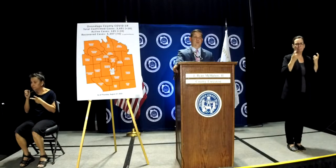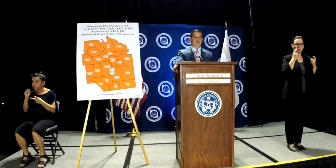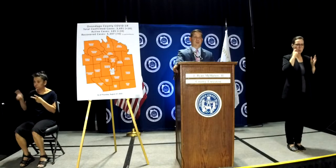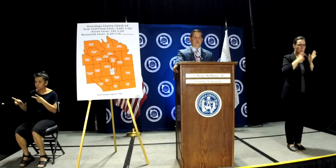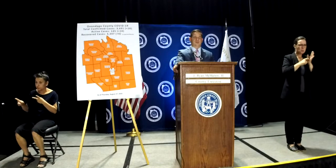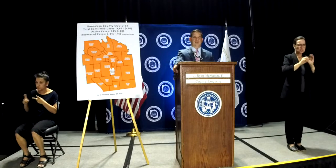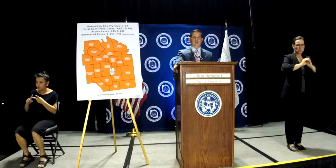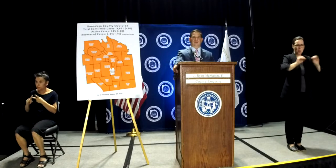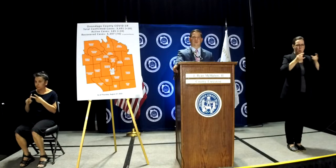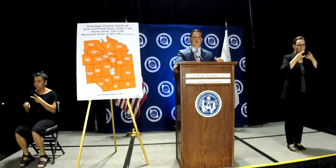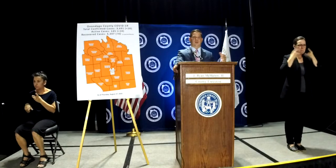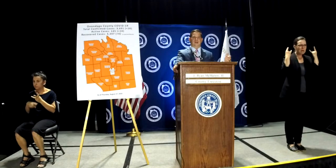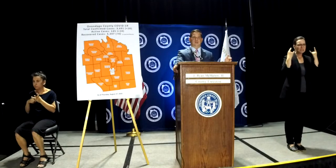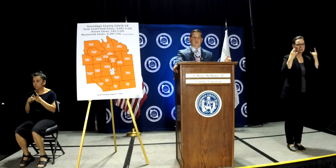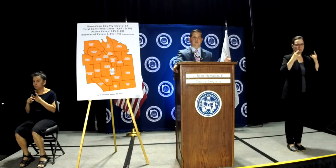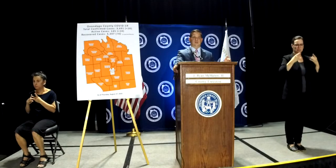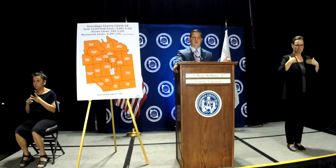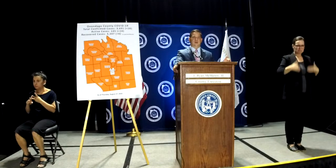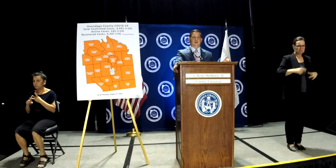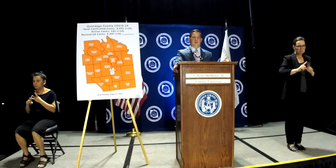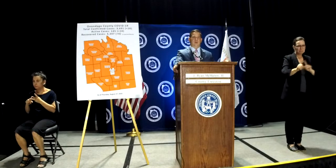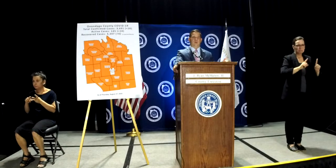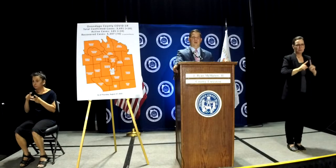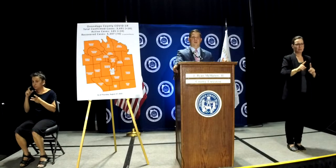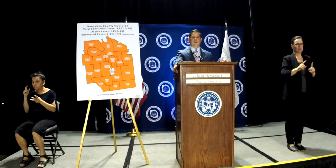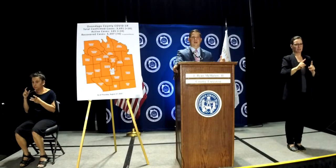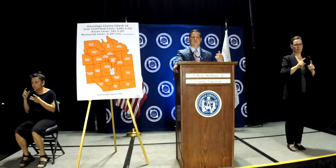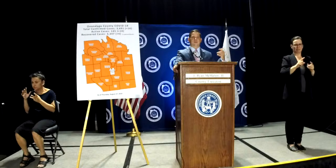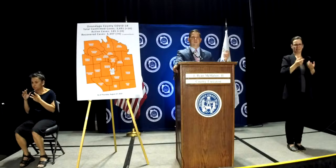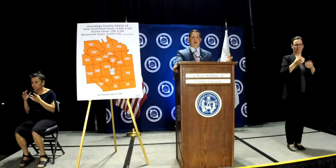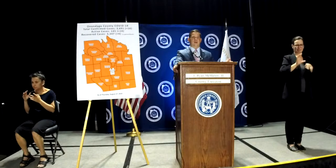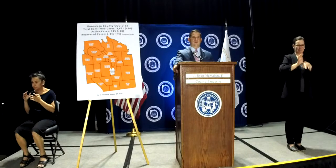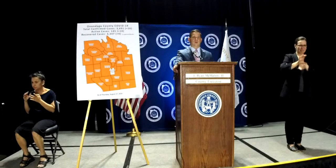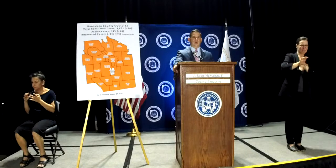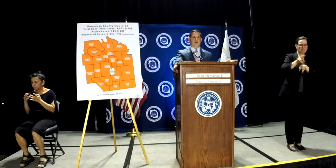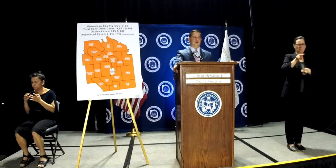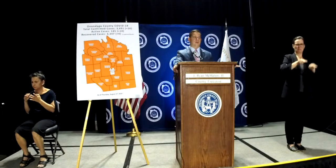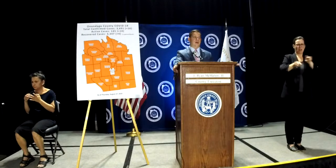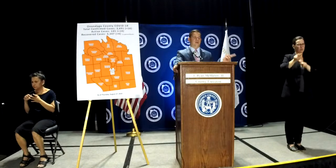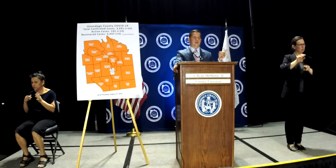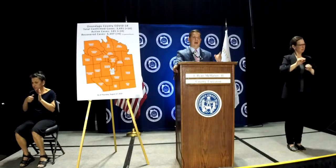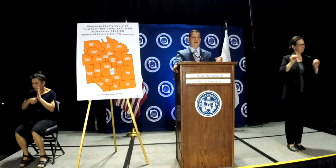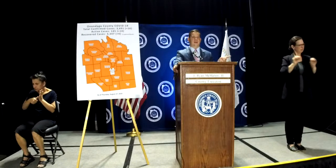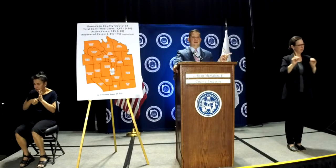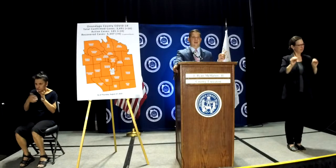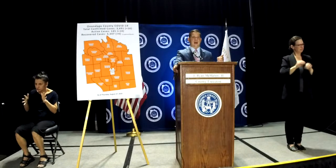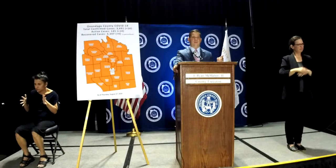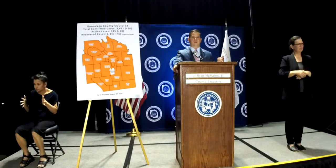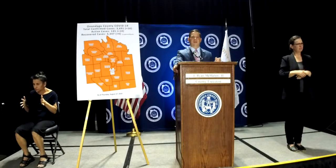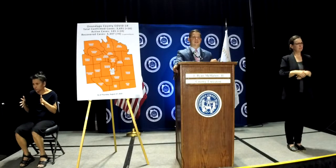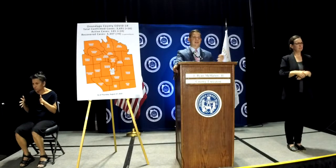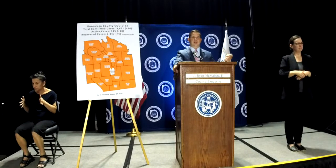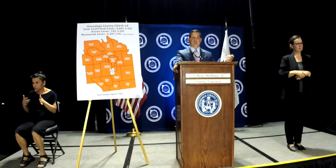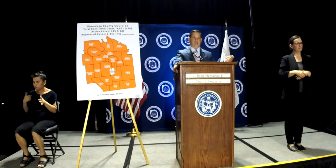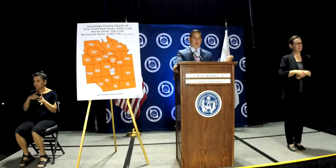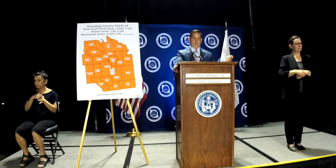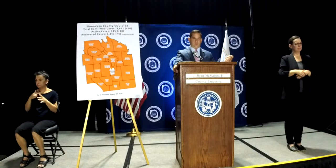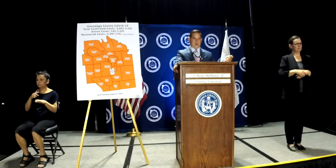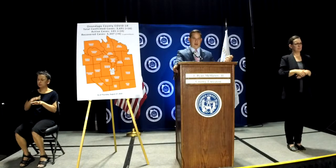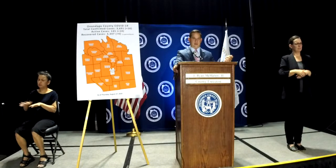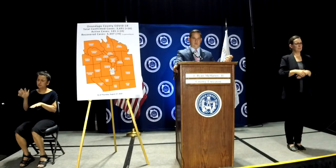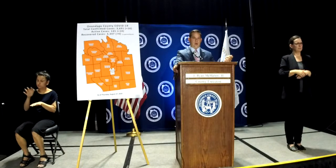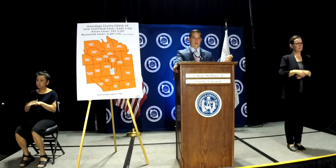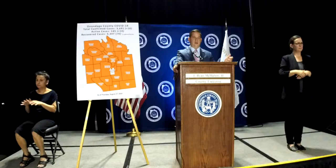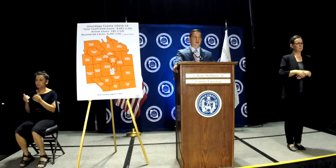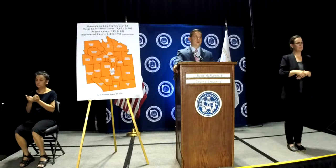I appreciate what the state's trying to do for elections, but with all these absentee ballots going out and allowing that to happen, they didn't send any checks